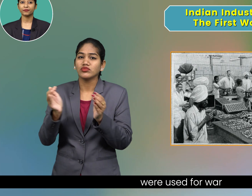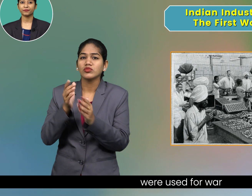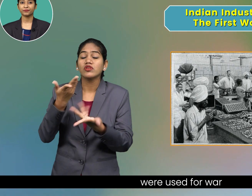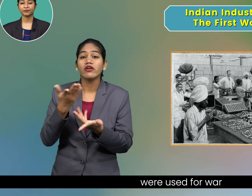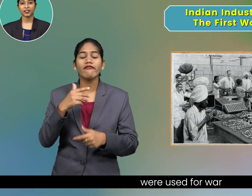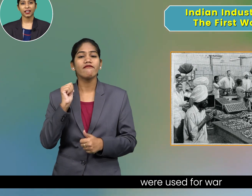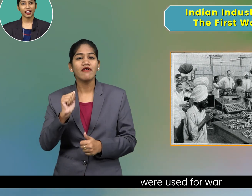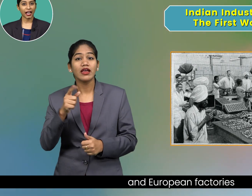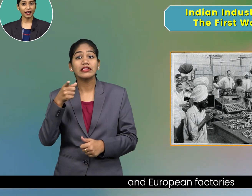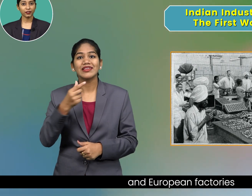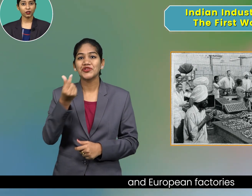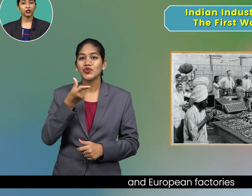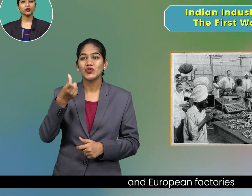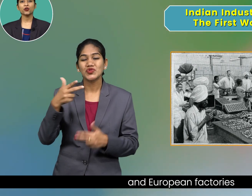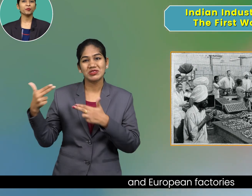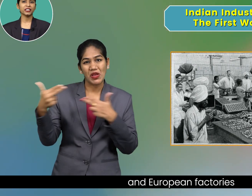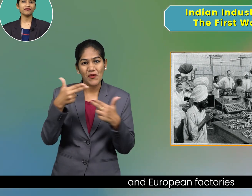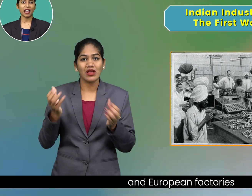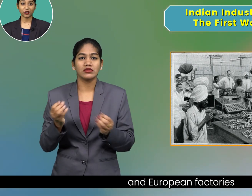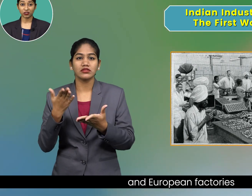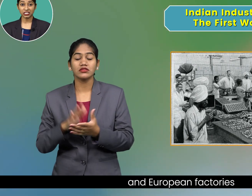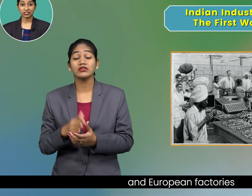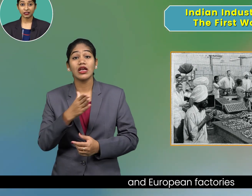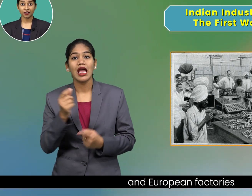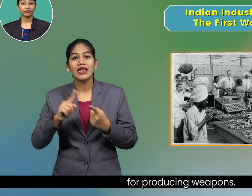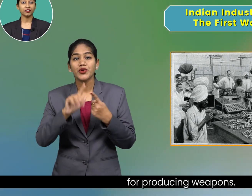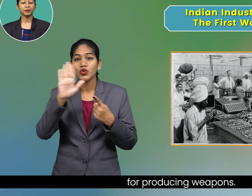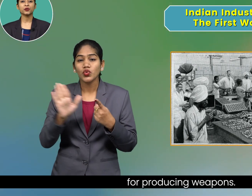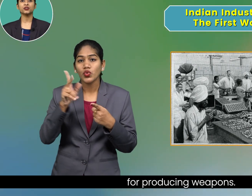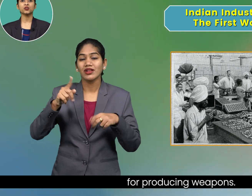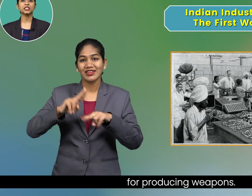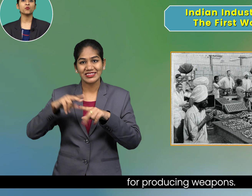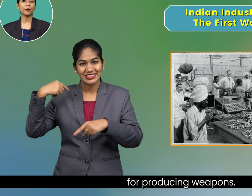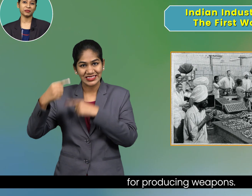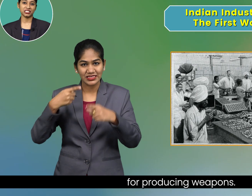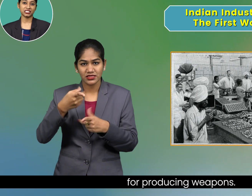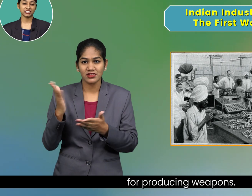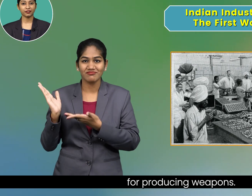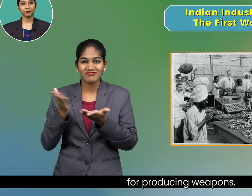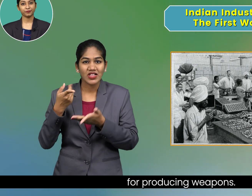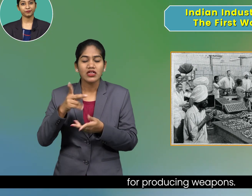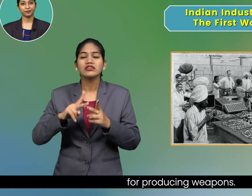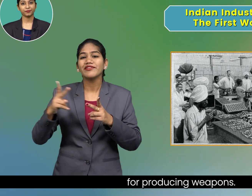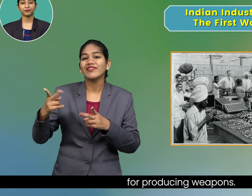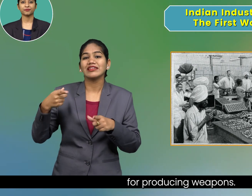war and European factories for producing weapons.